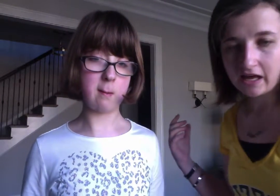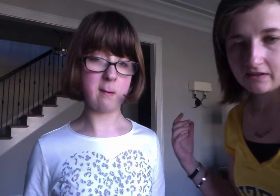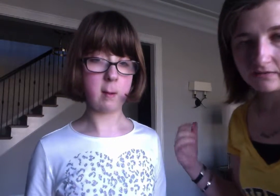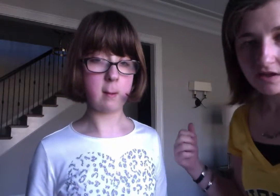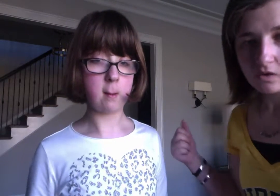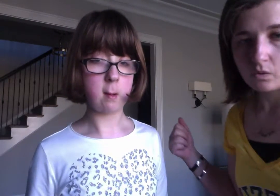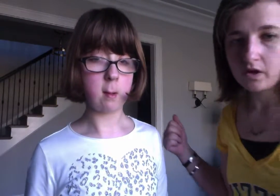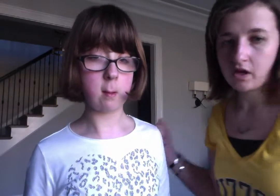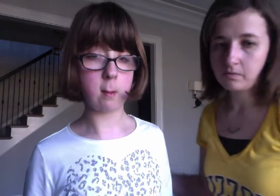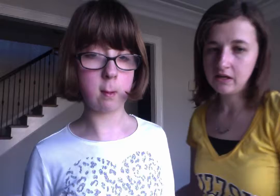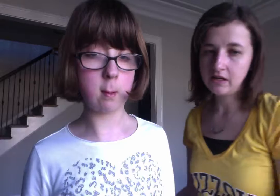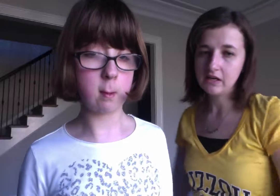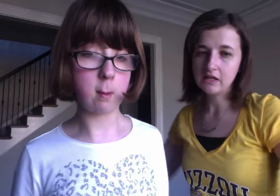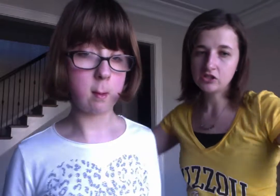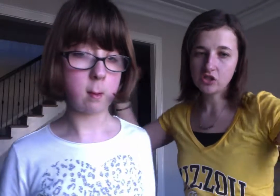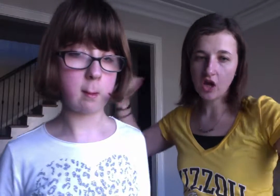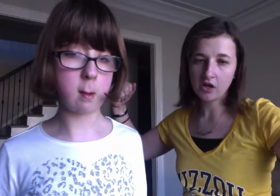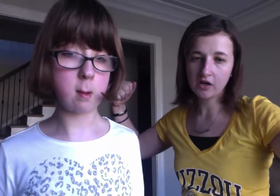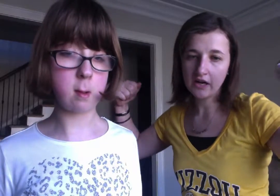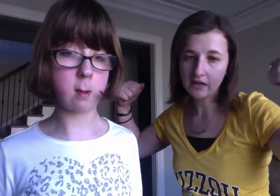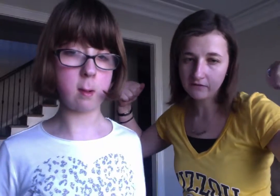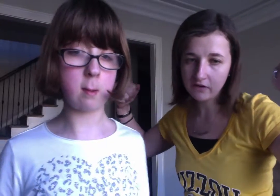life will be stronger and